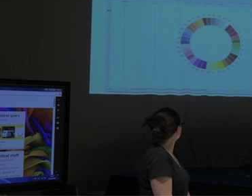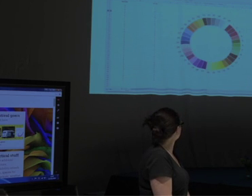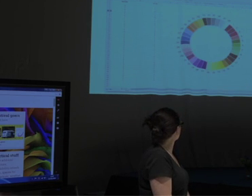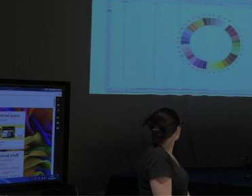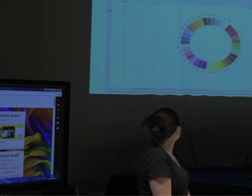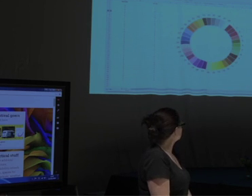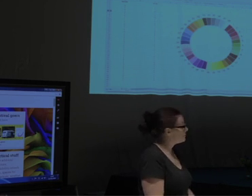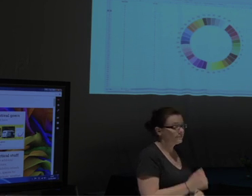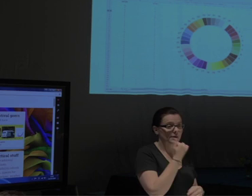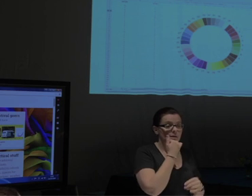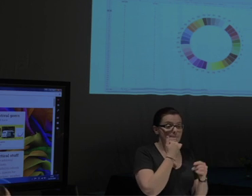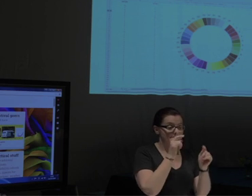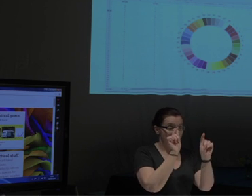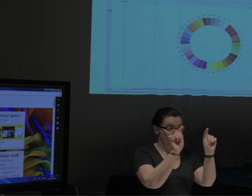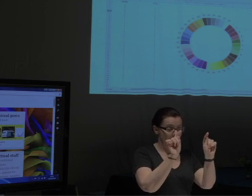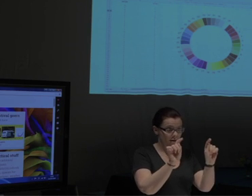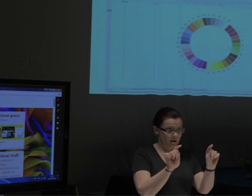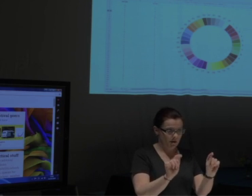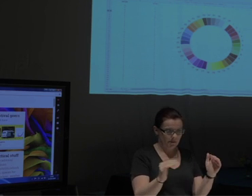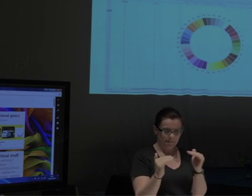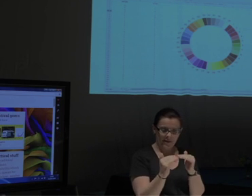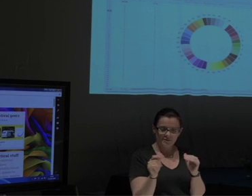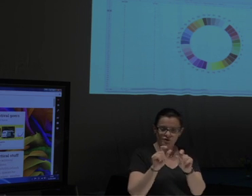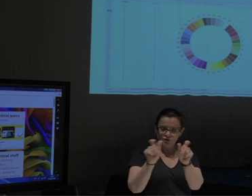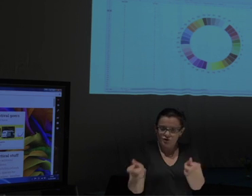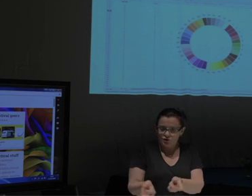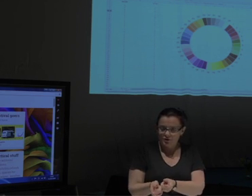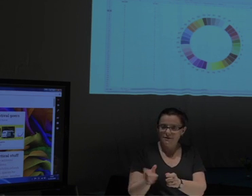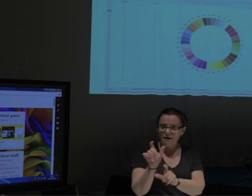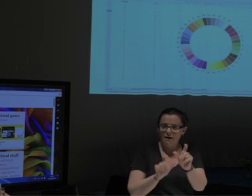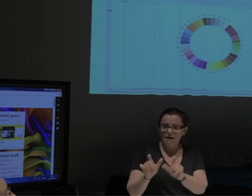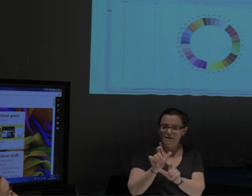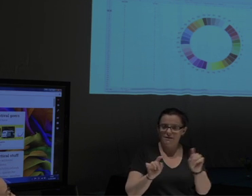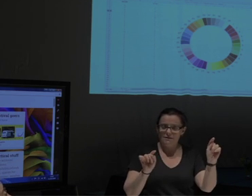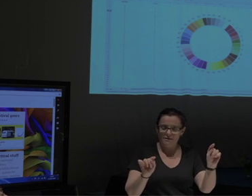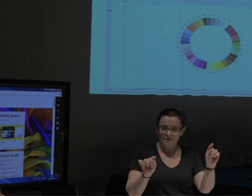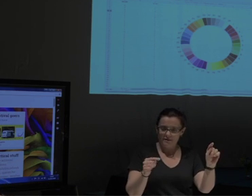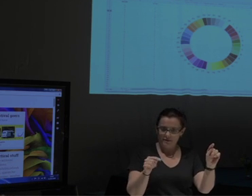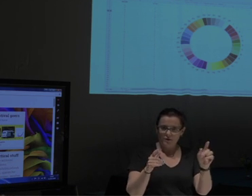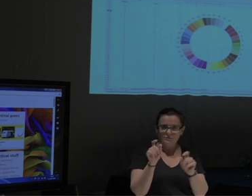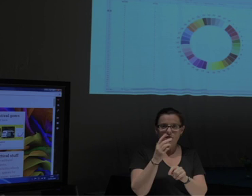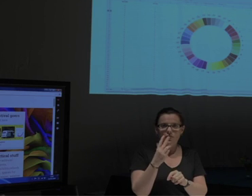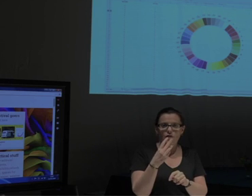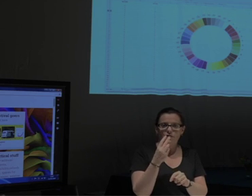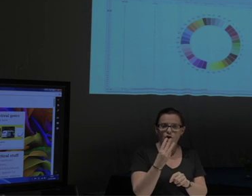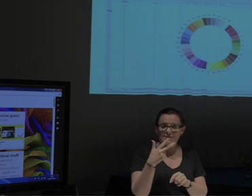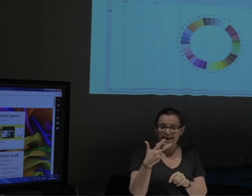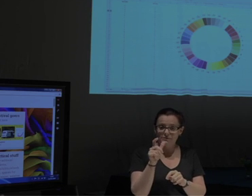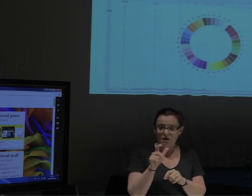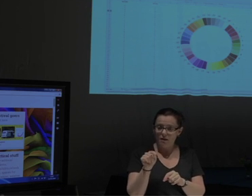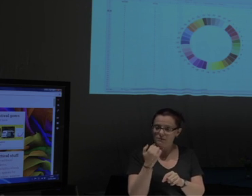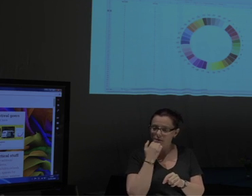Each number on the spreadsheet corresponds to one of a total of 38 colours on the Manchester colour wheel.